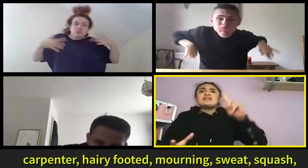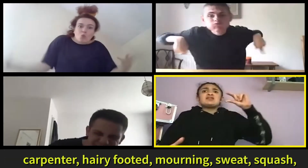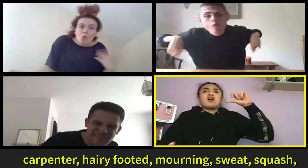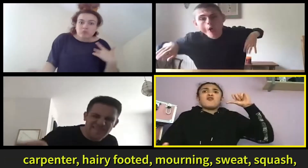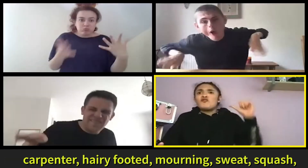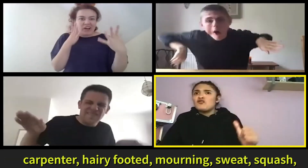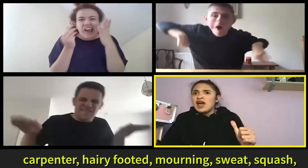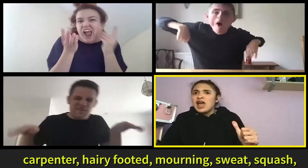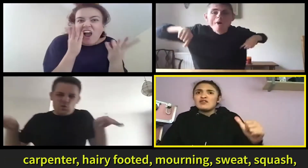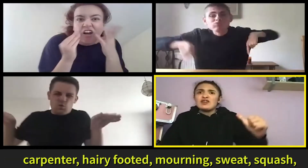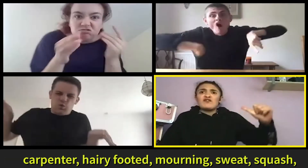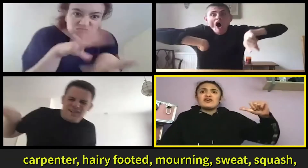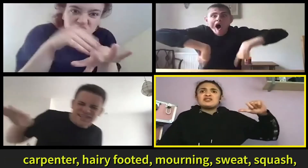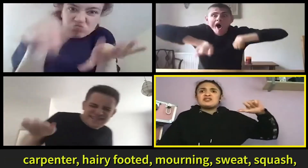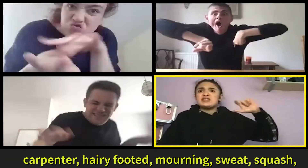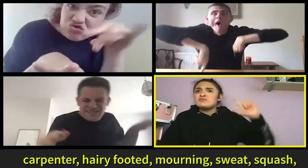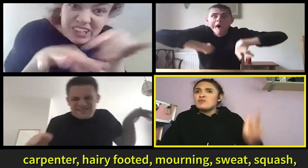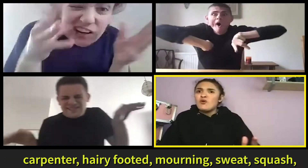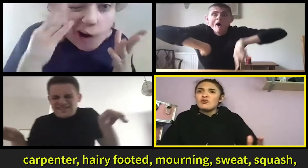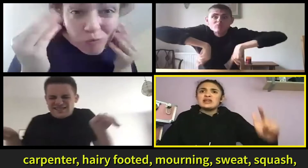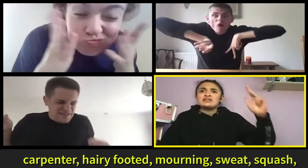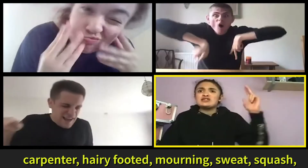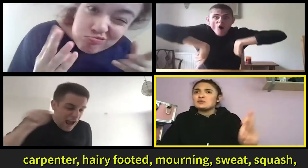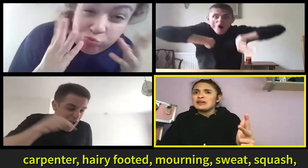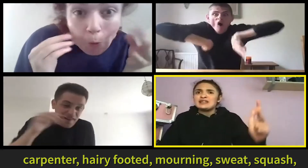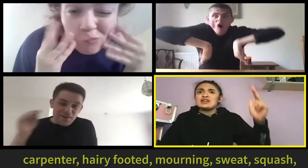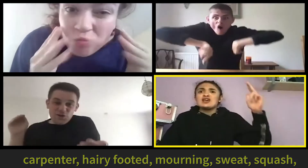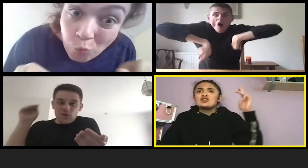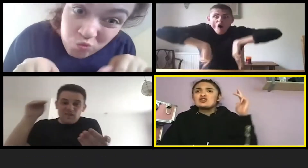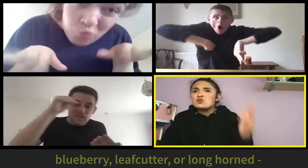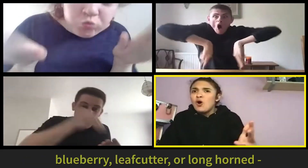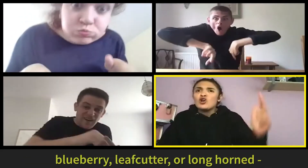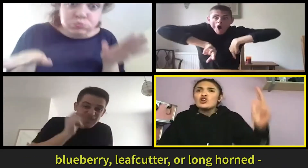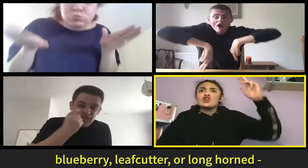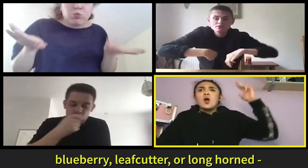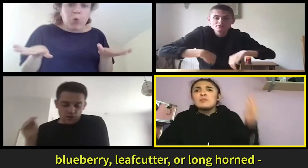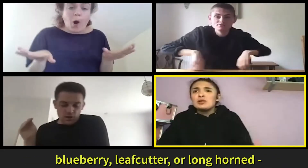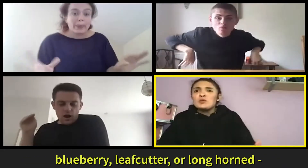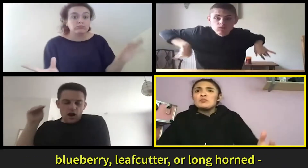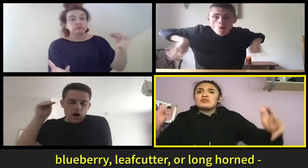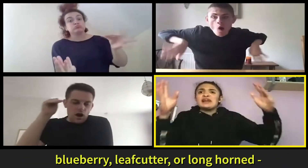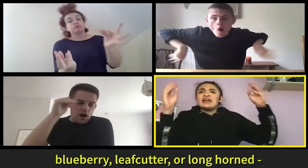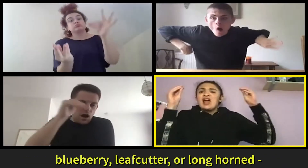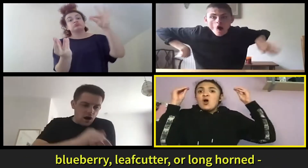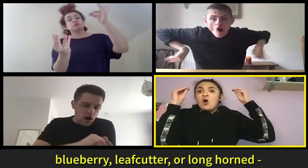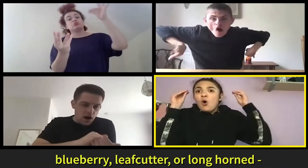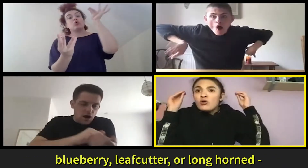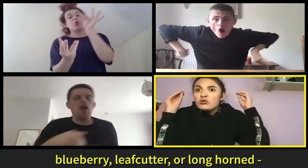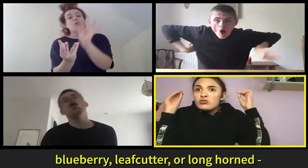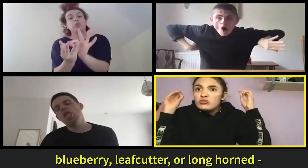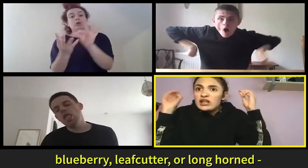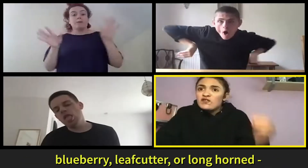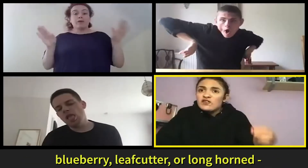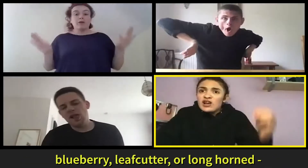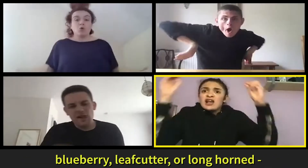carpenter, hairy-footed, morning, sweet, squash, blueberry, or leaf cutter,